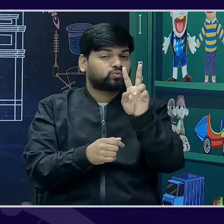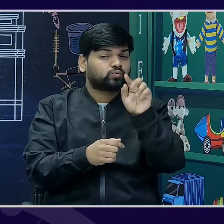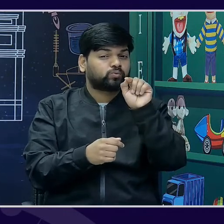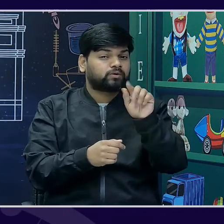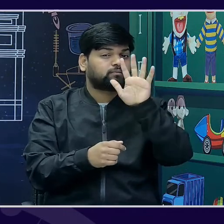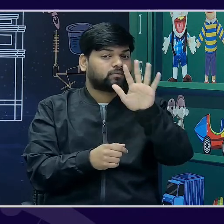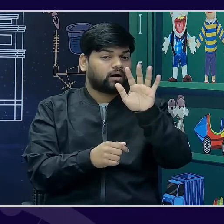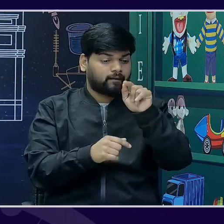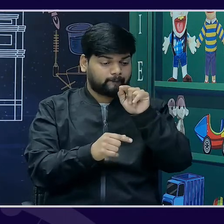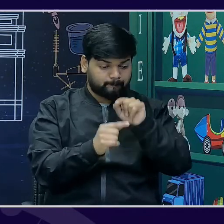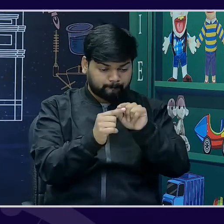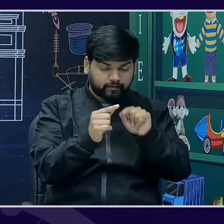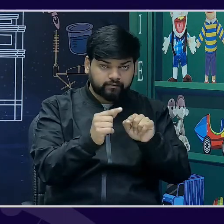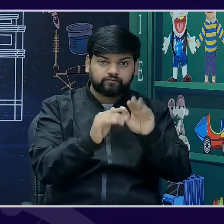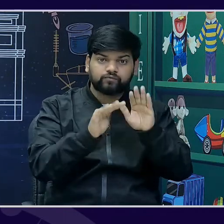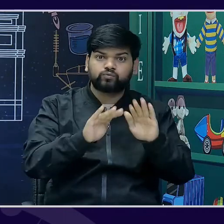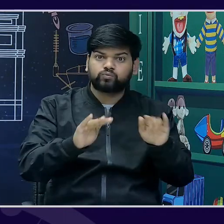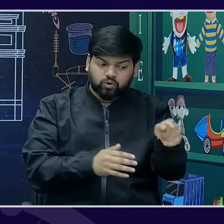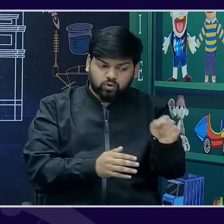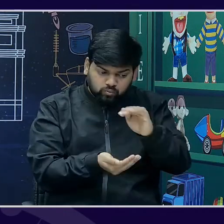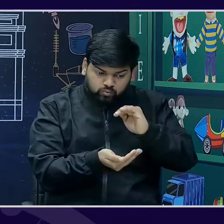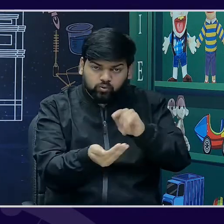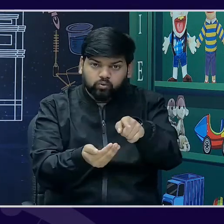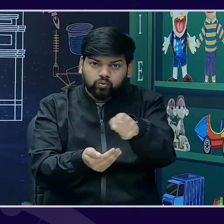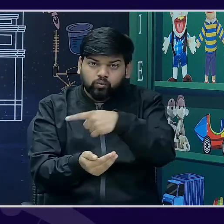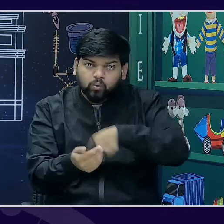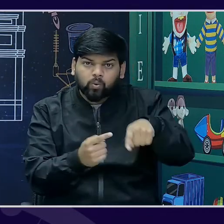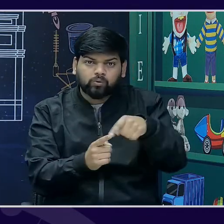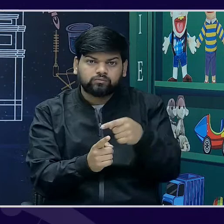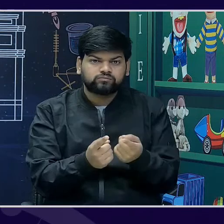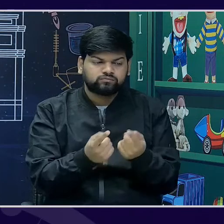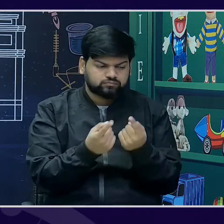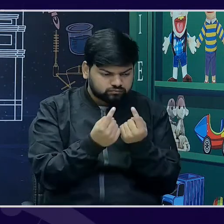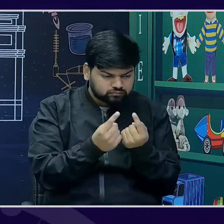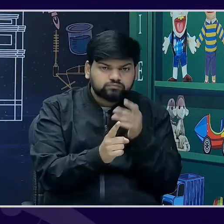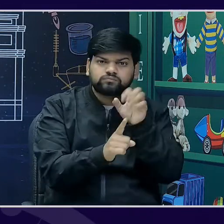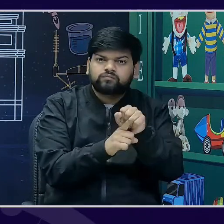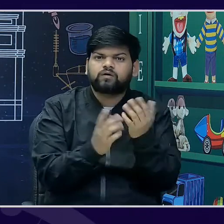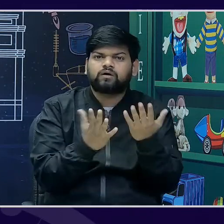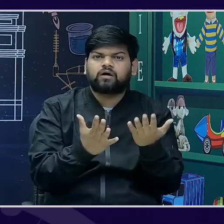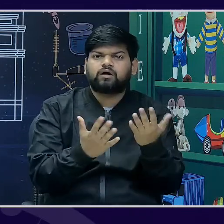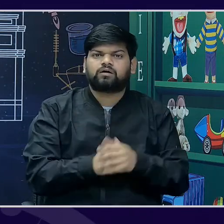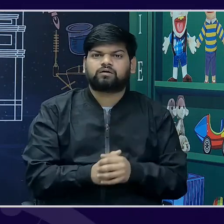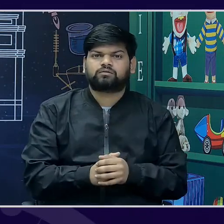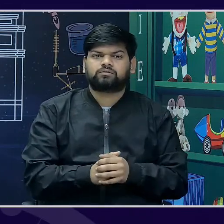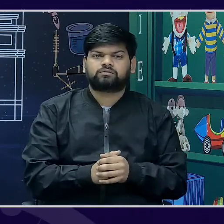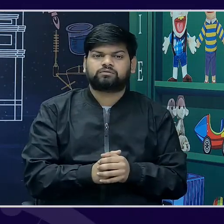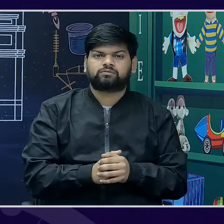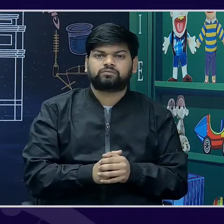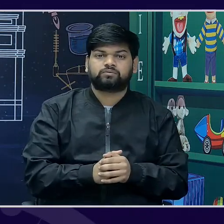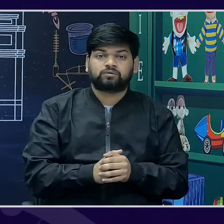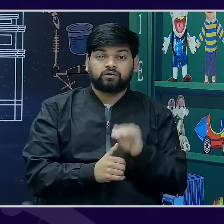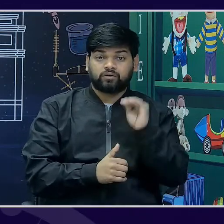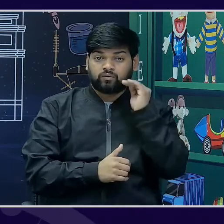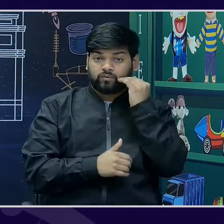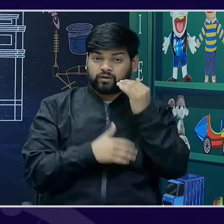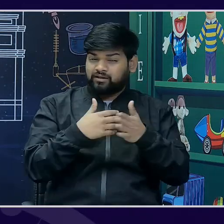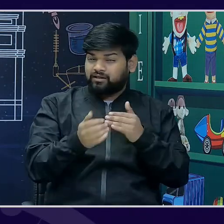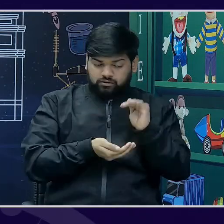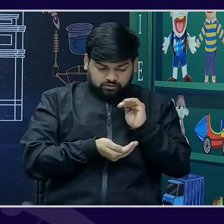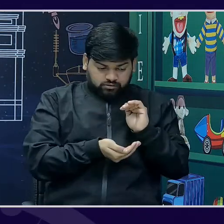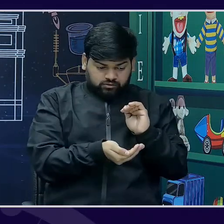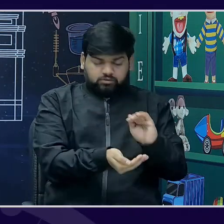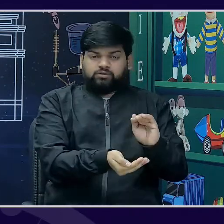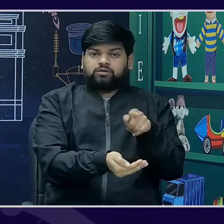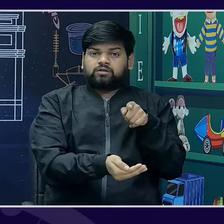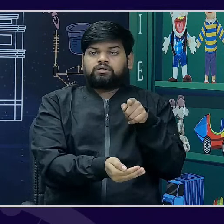identified as early as first day the baby is born. And we can have the management plan by the end of